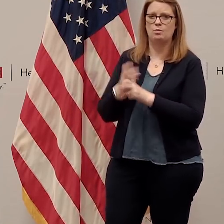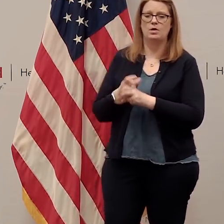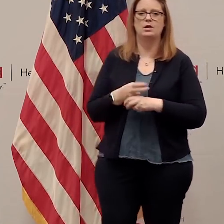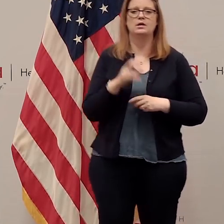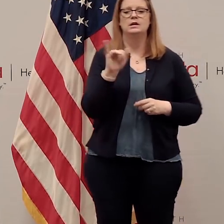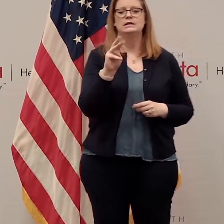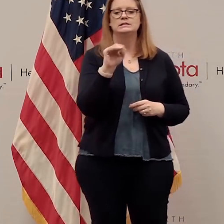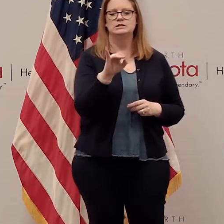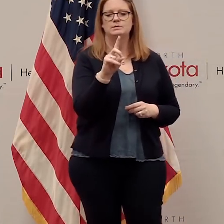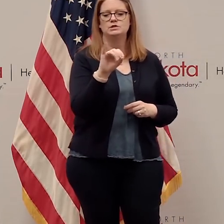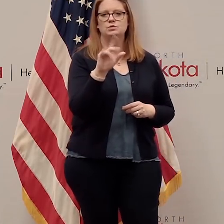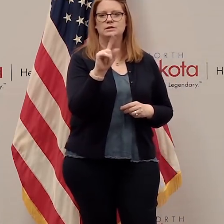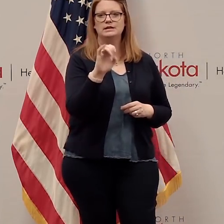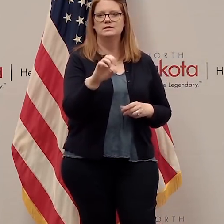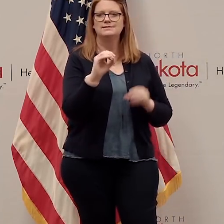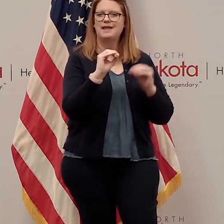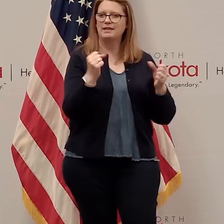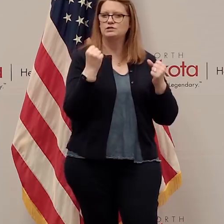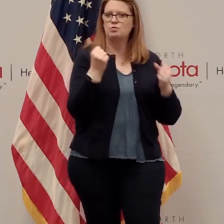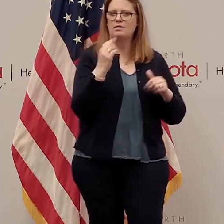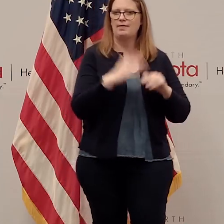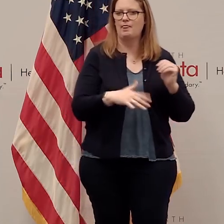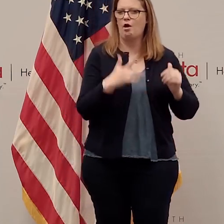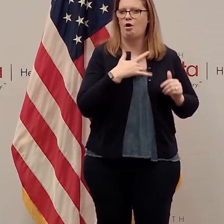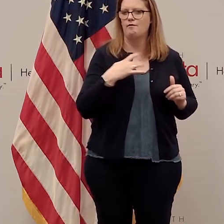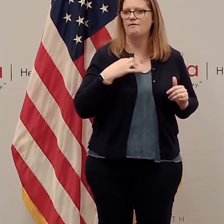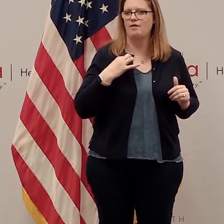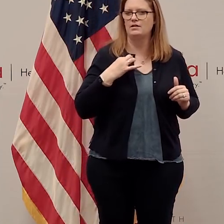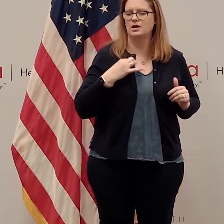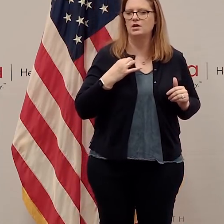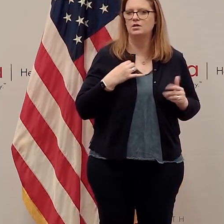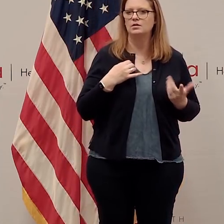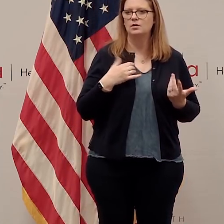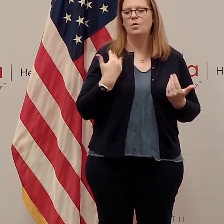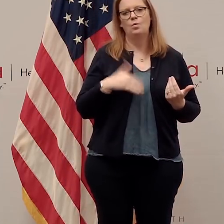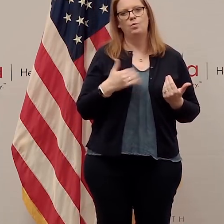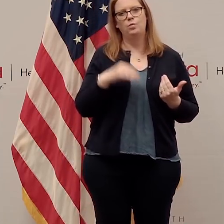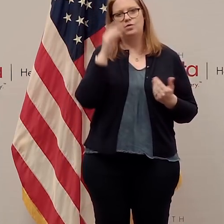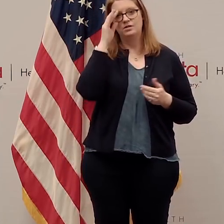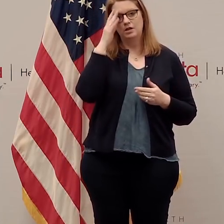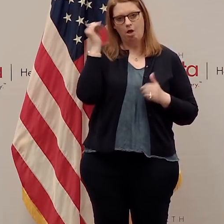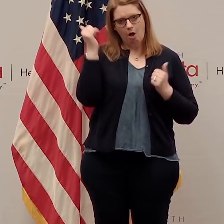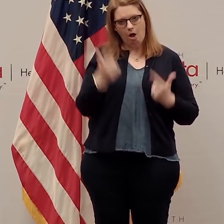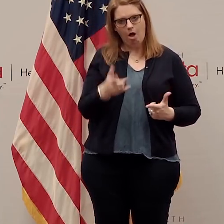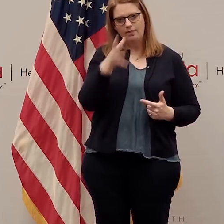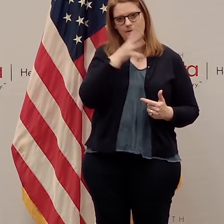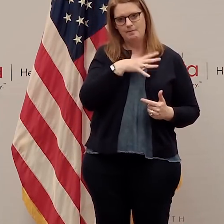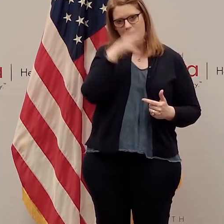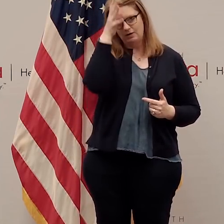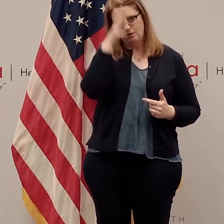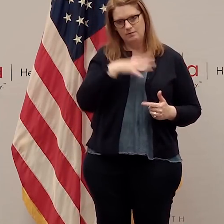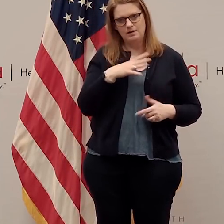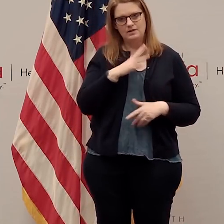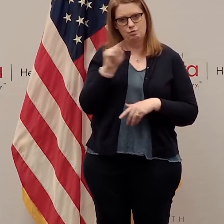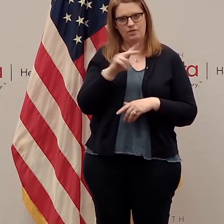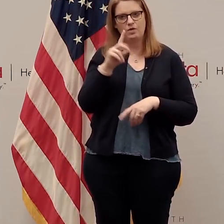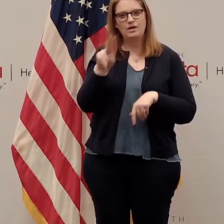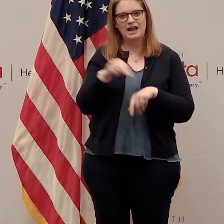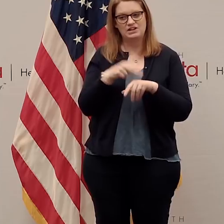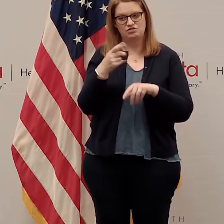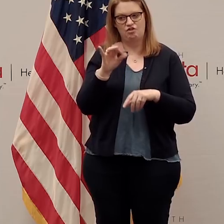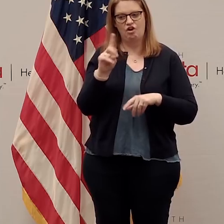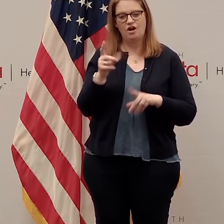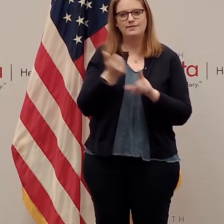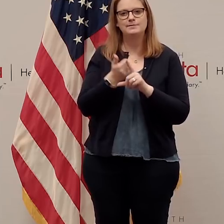nothing stronger than the heart of a volunteer," and it's important to remember that all the men and women in North Dakota National Guard are volunteers. They're